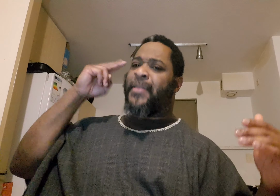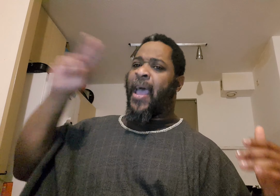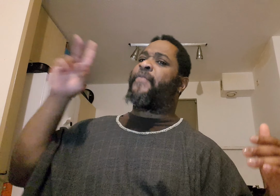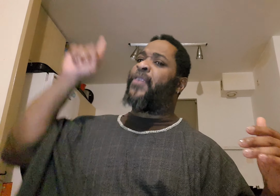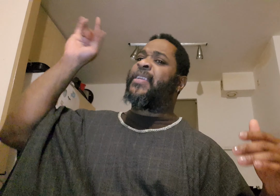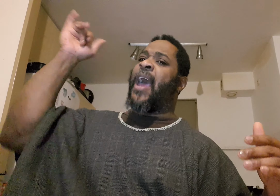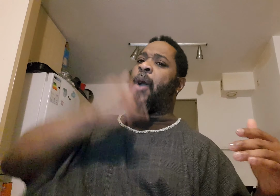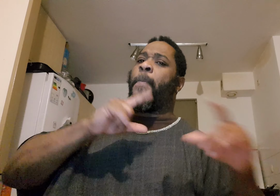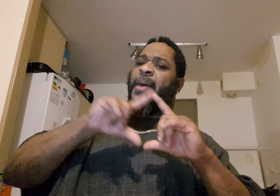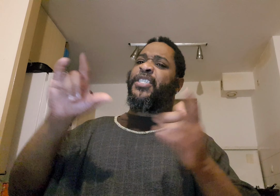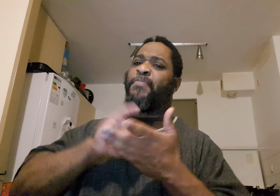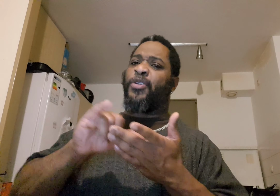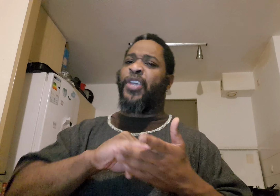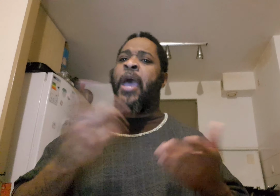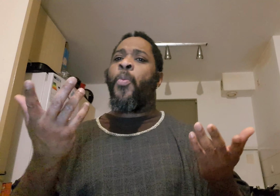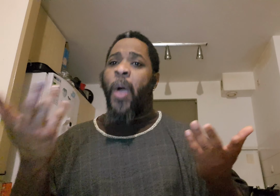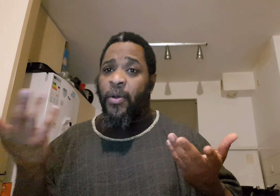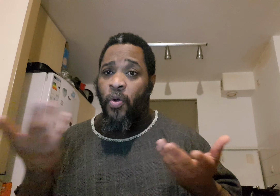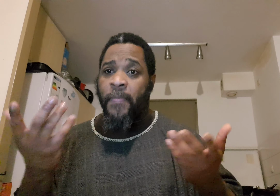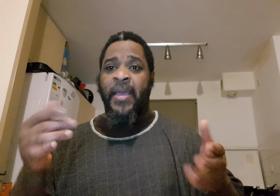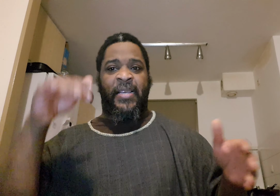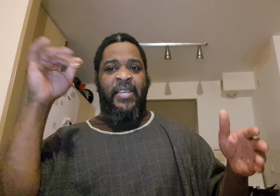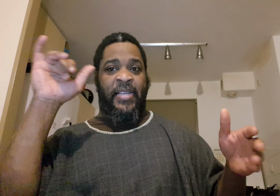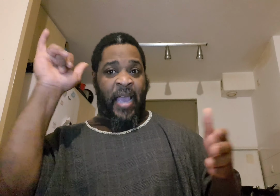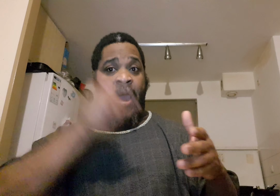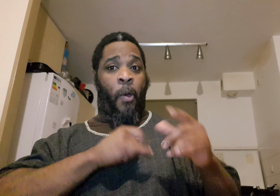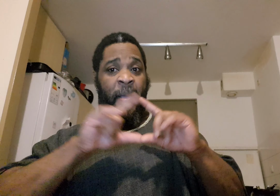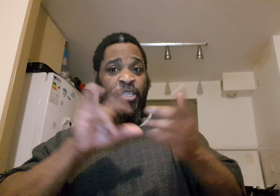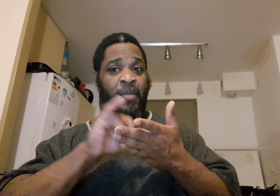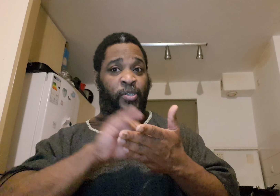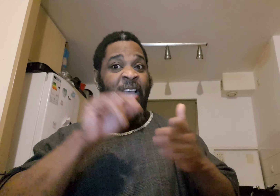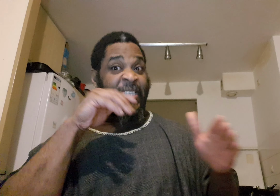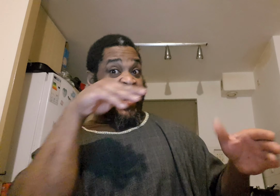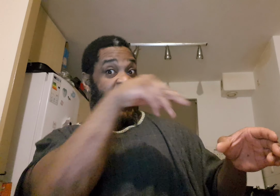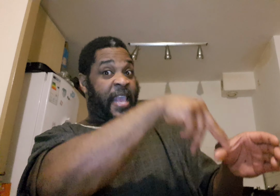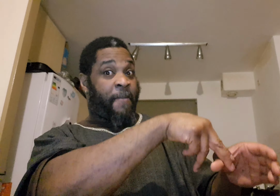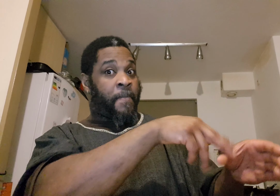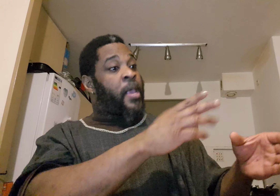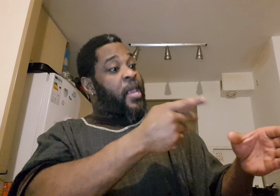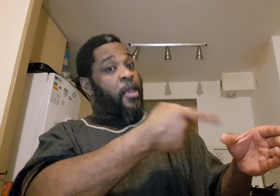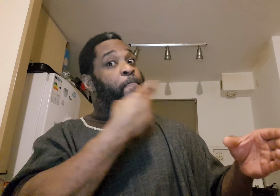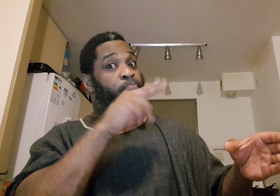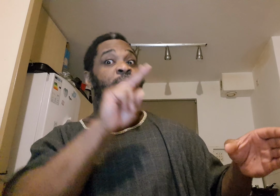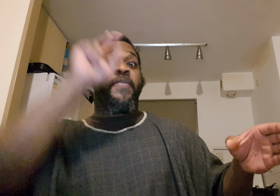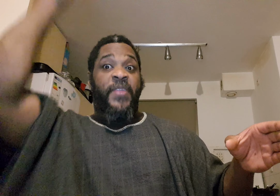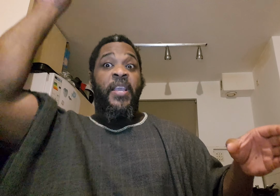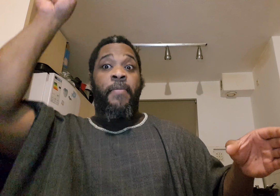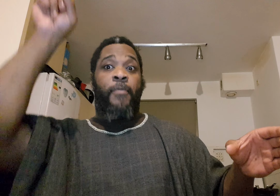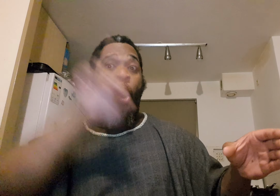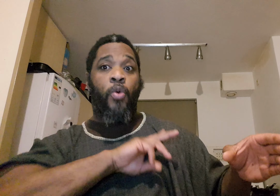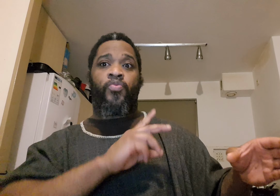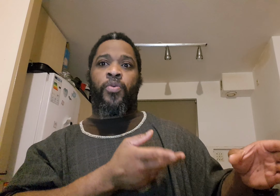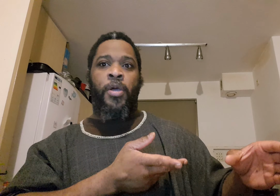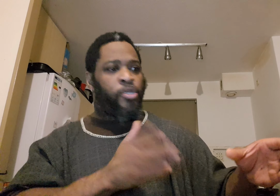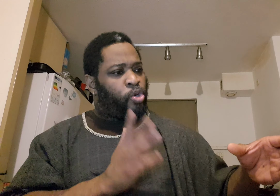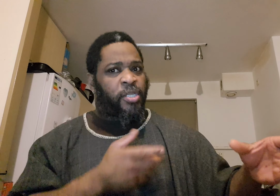that from the how passion of shy what up the how passion of shy he believe in him oh this